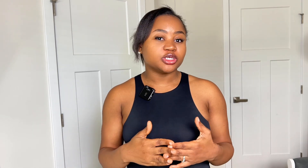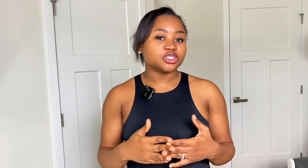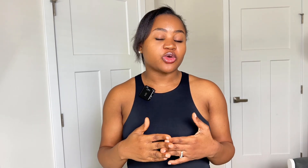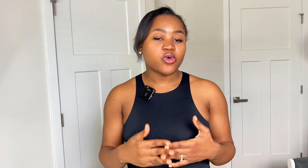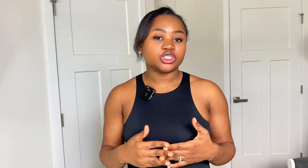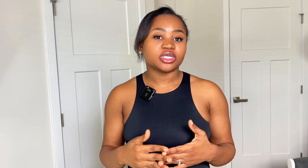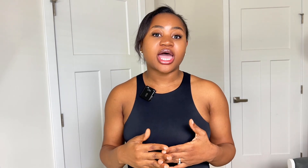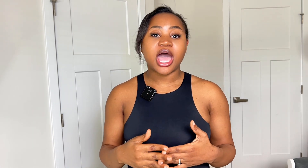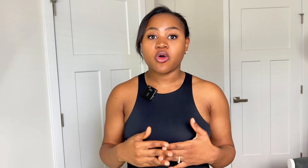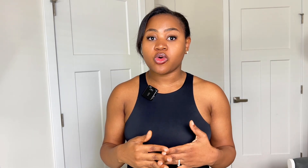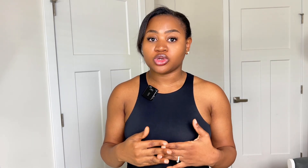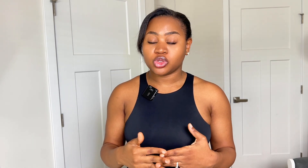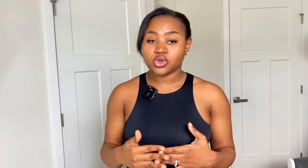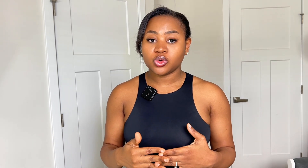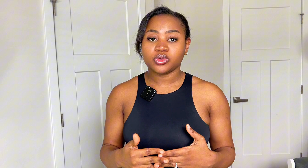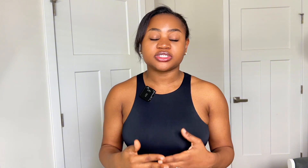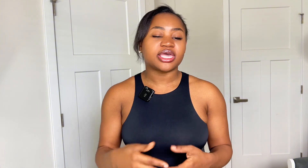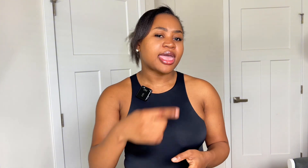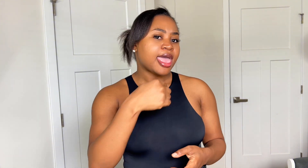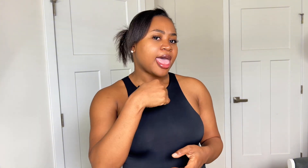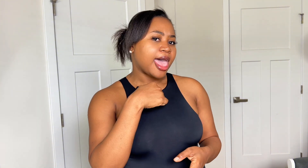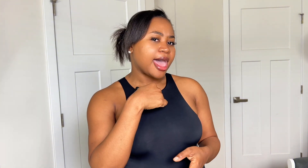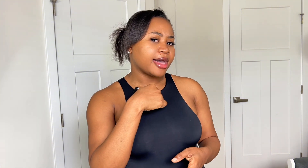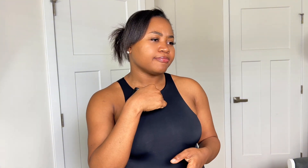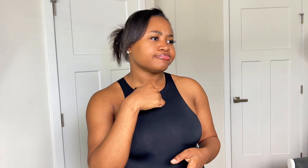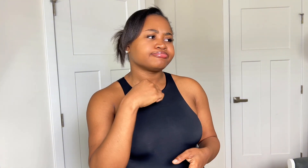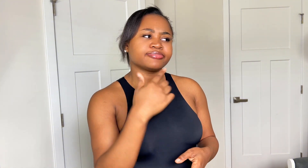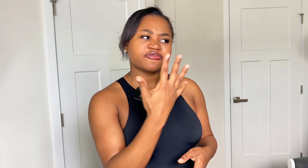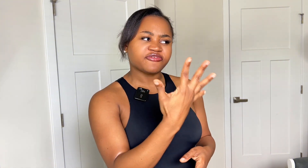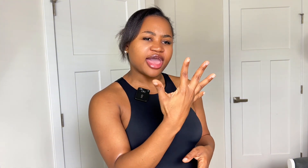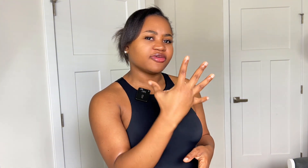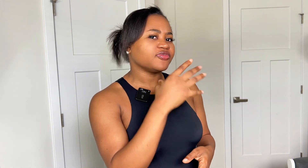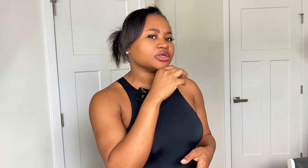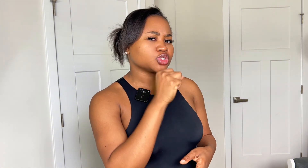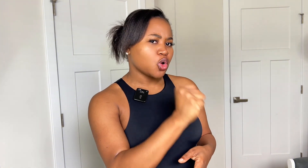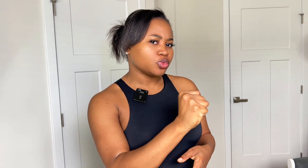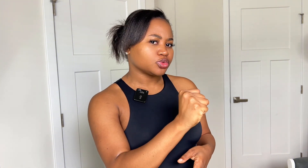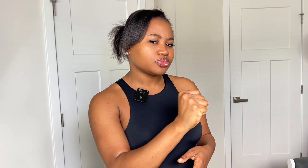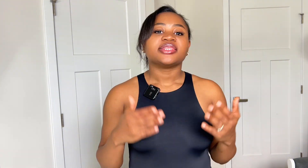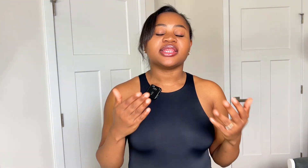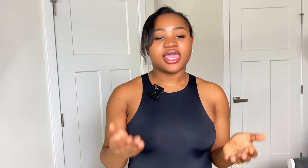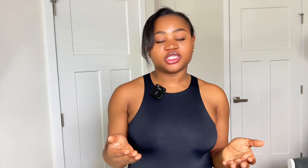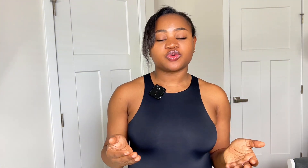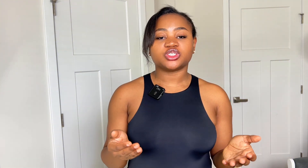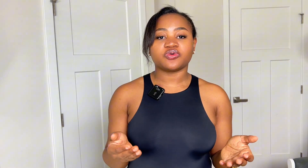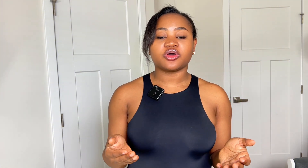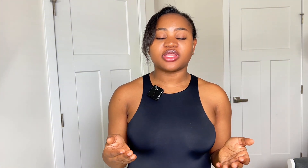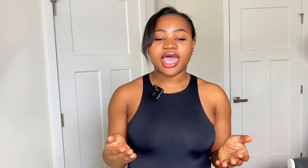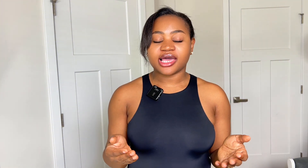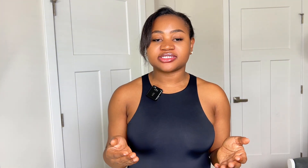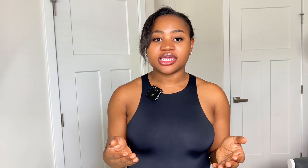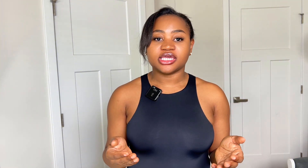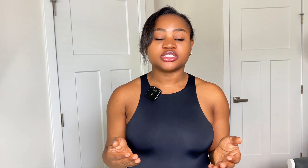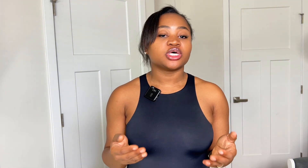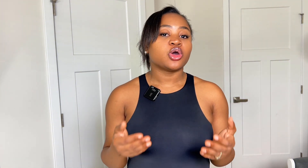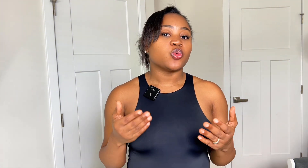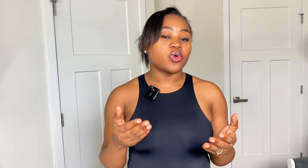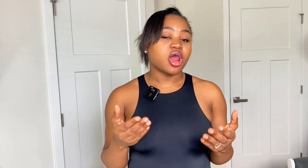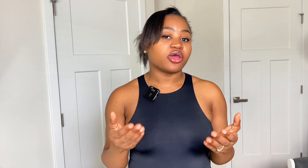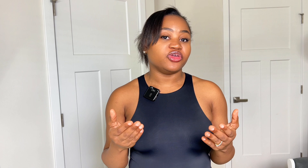to the question, how old are you? You say, I'm 5 years old. The next question we're going to ask is, where are you